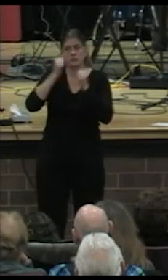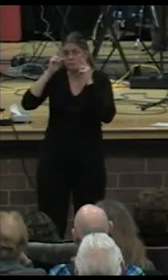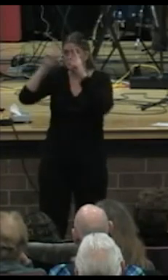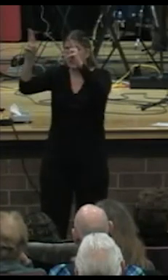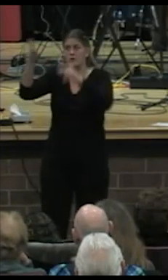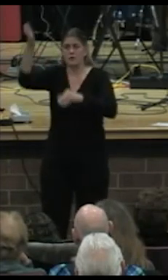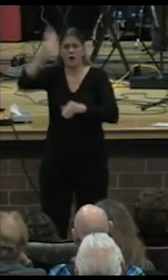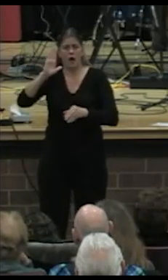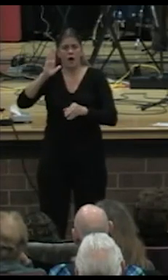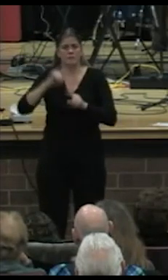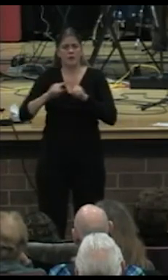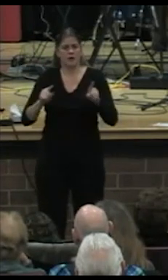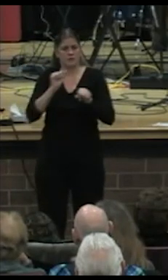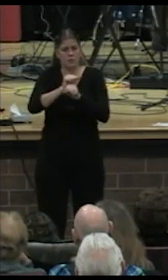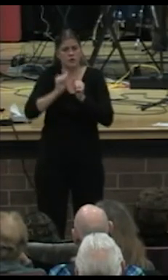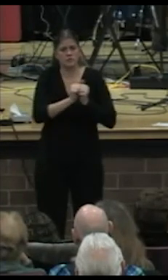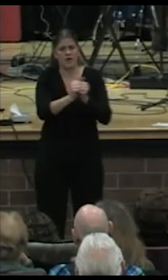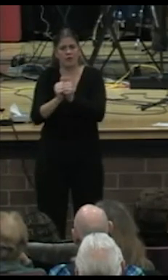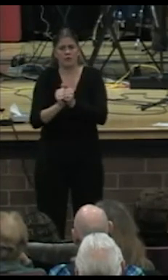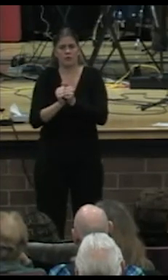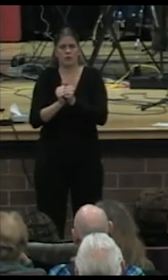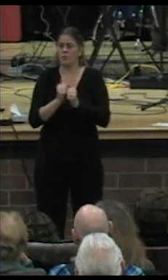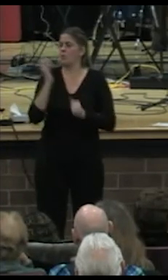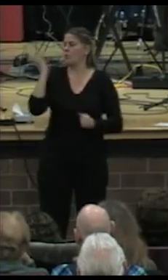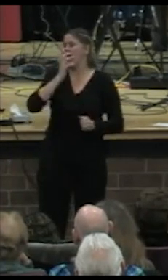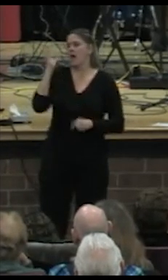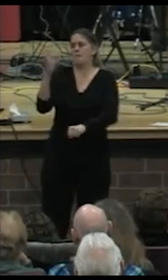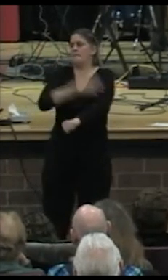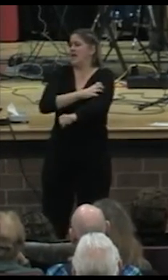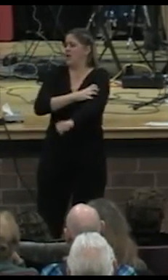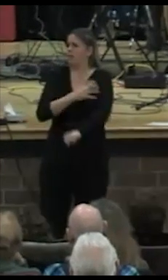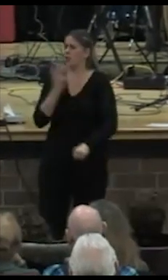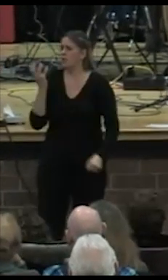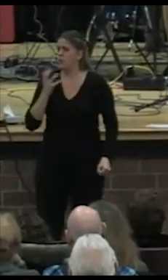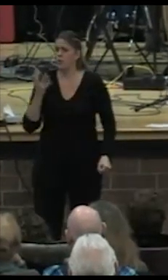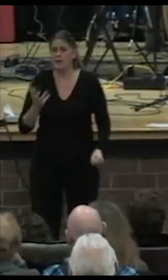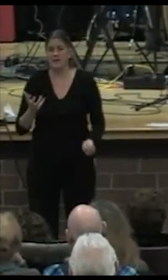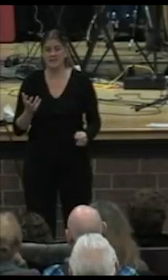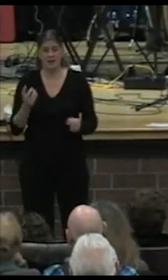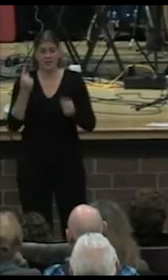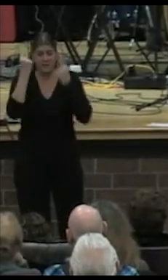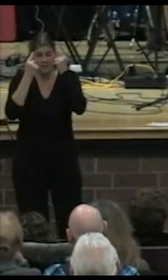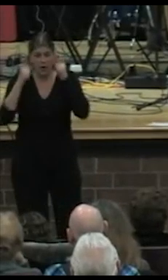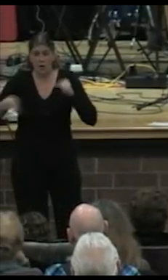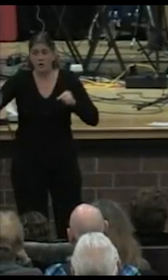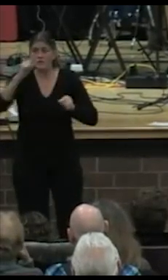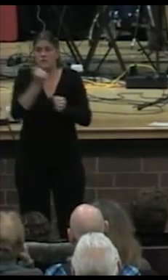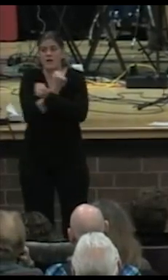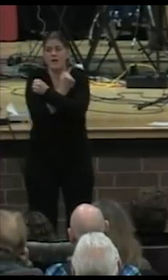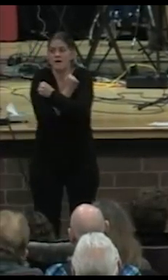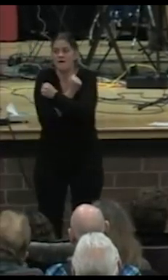unstoppable. How much more those who love God and are filled with the Spirit.